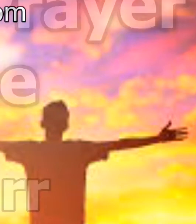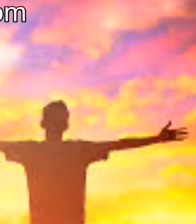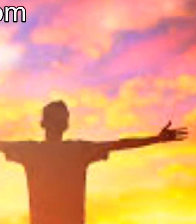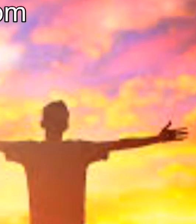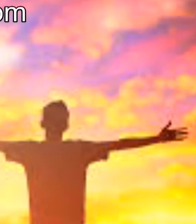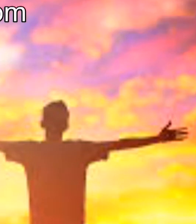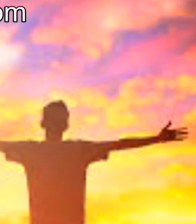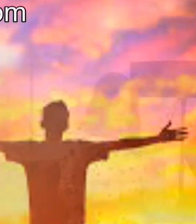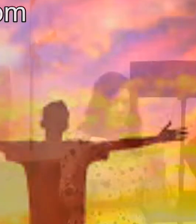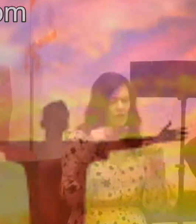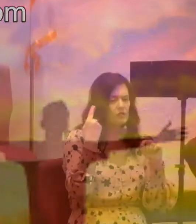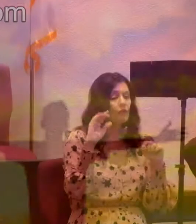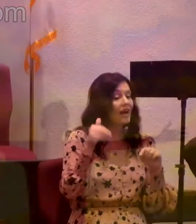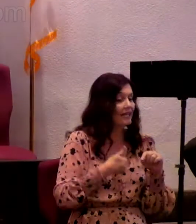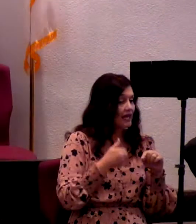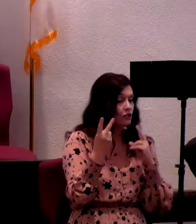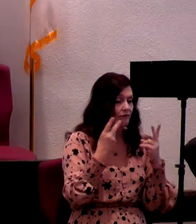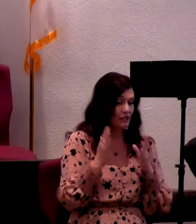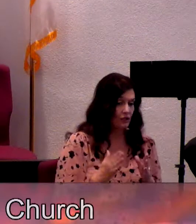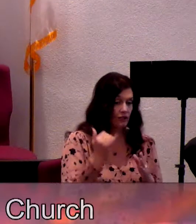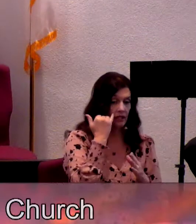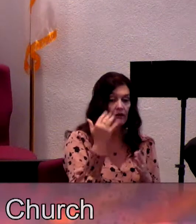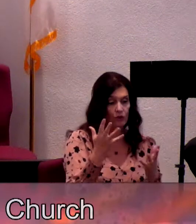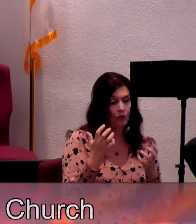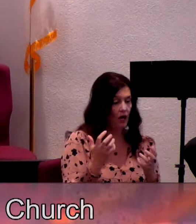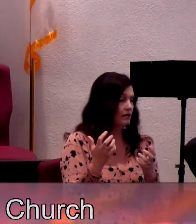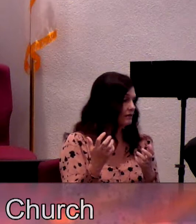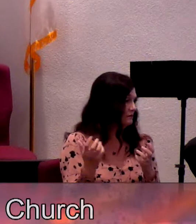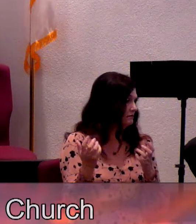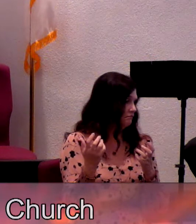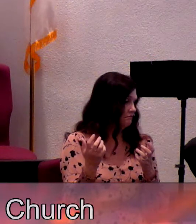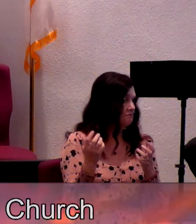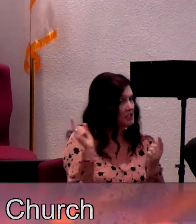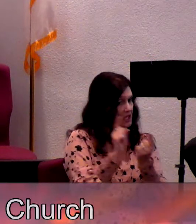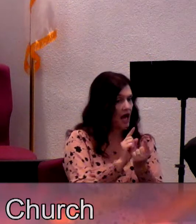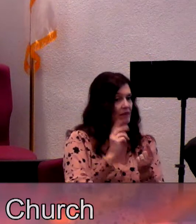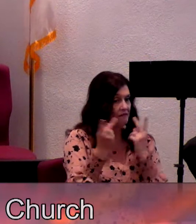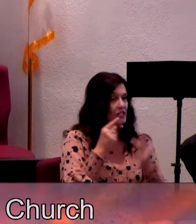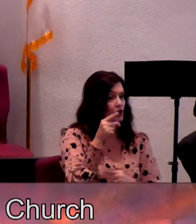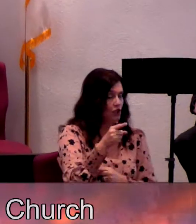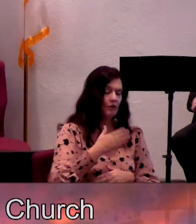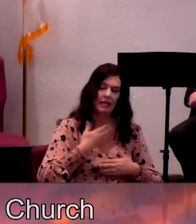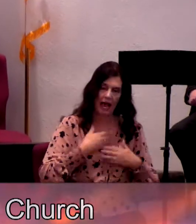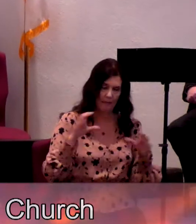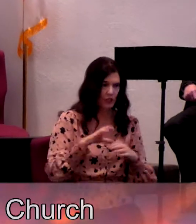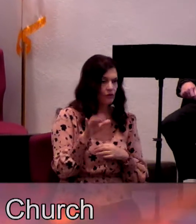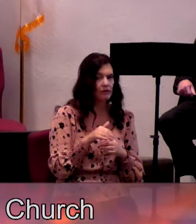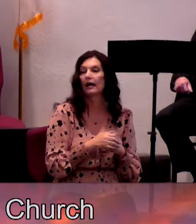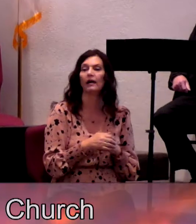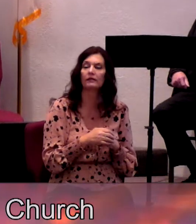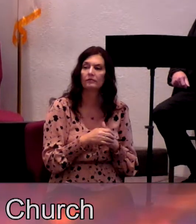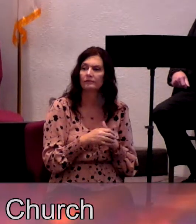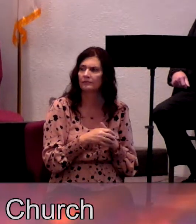This yellow slip is for our guests or visitors. If you'd like us to come by and visit you, we'd be glad to do that and talk with you